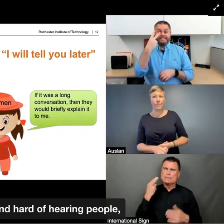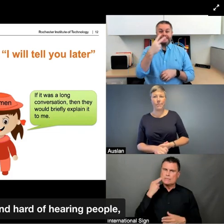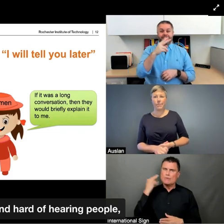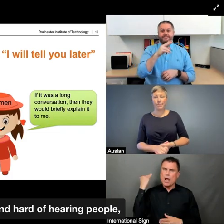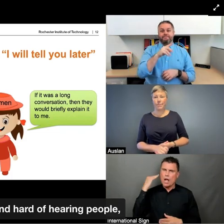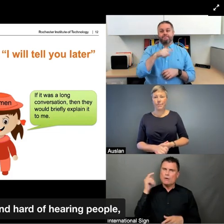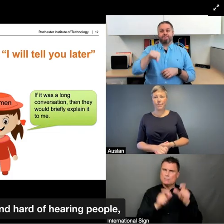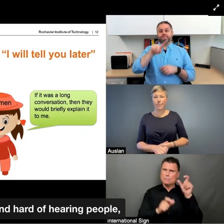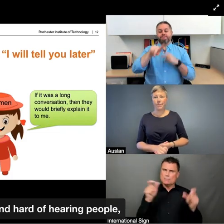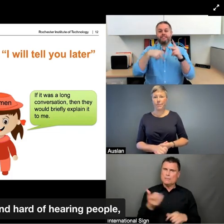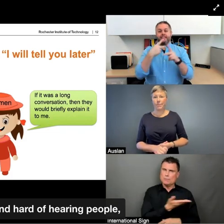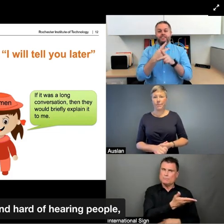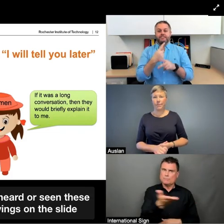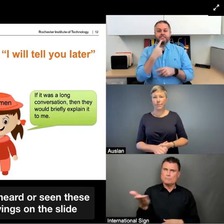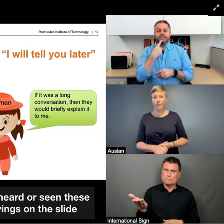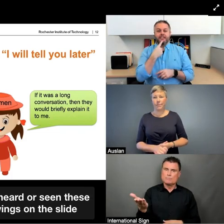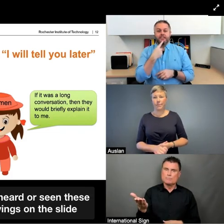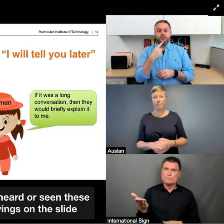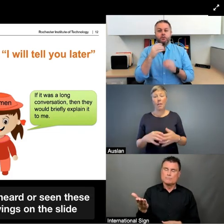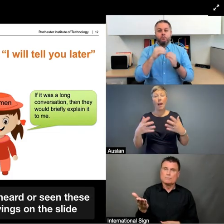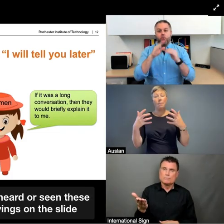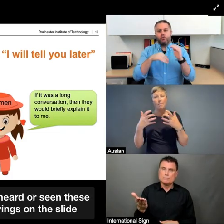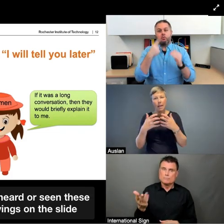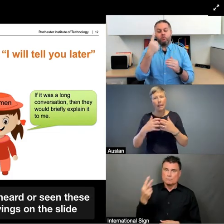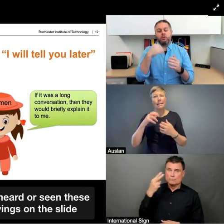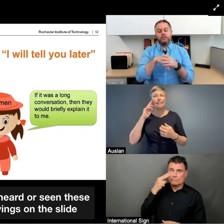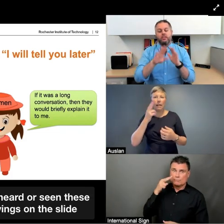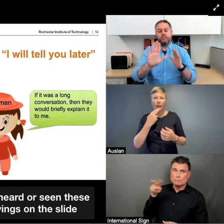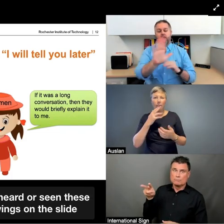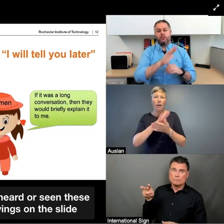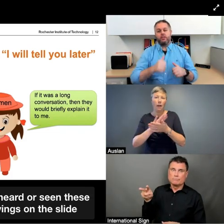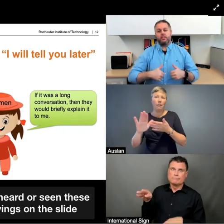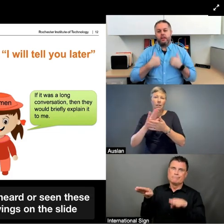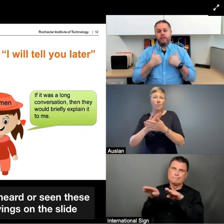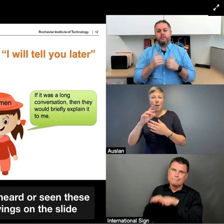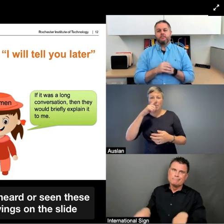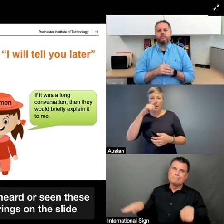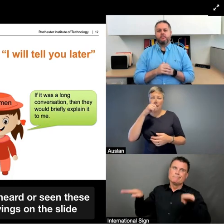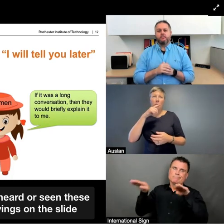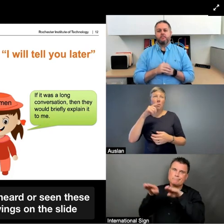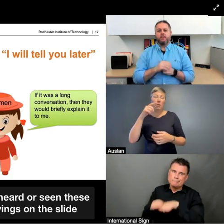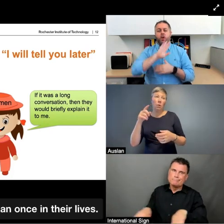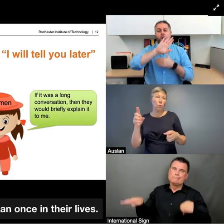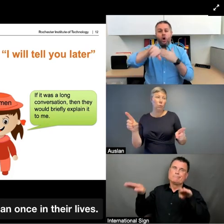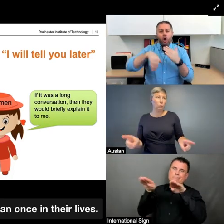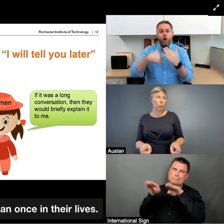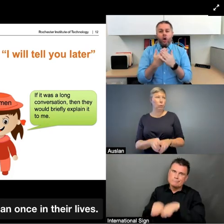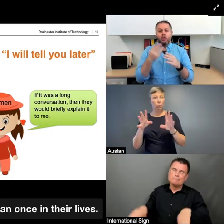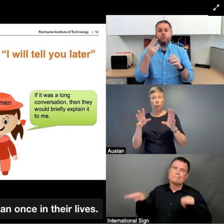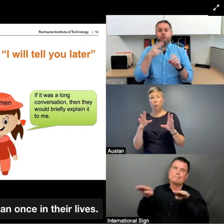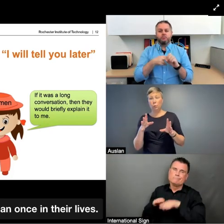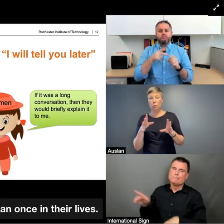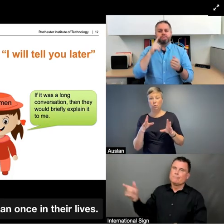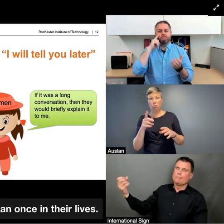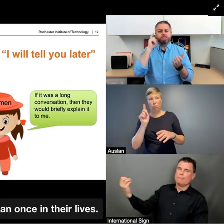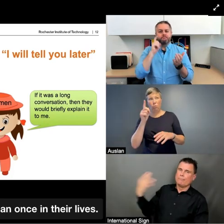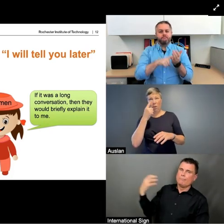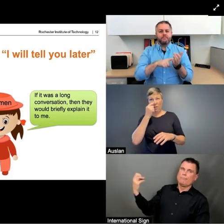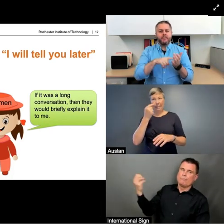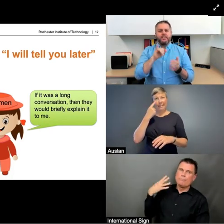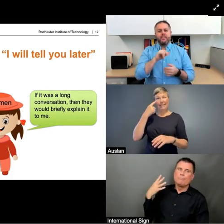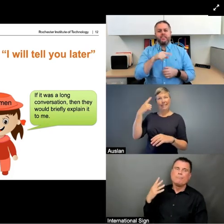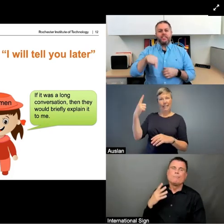Many deaf and hard of hearing people have heard or seen these sayings on the slide more than once in their